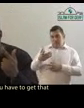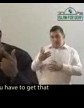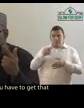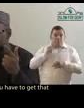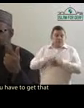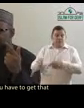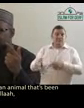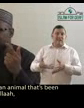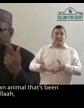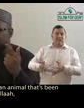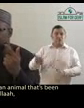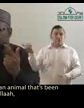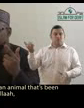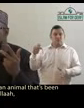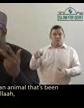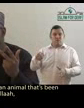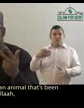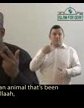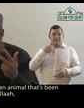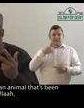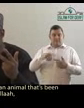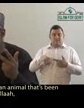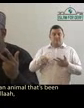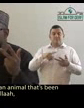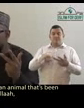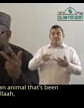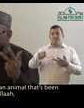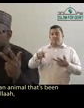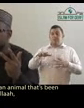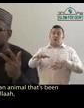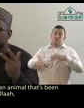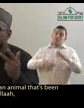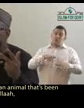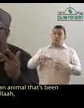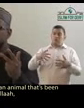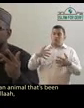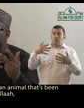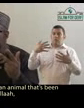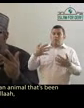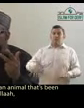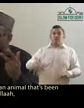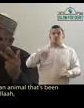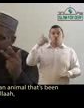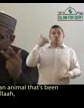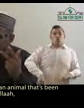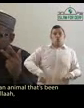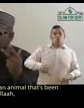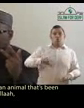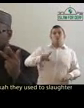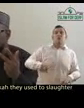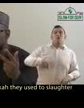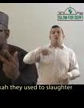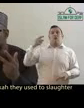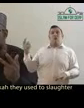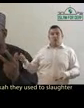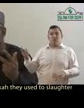get that blood out. The verse says you can't eat an animal that has been slaughtered for other than